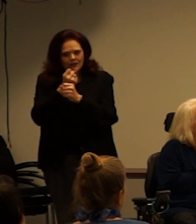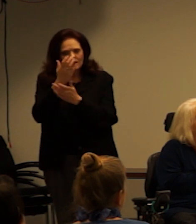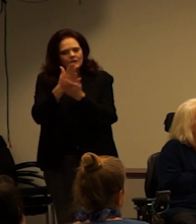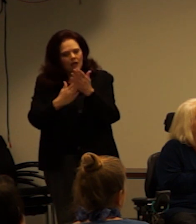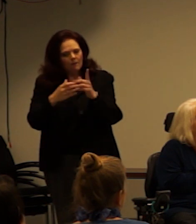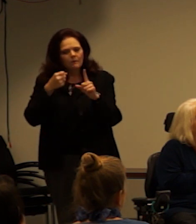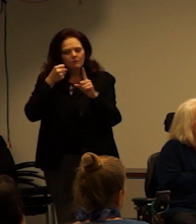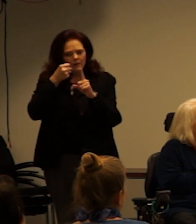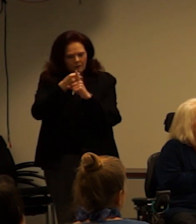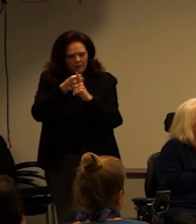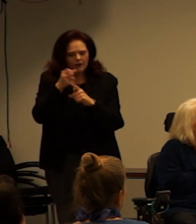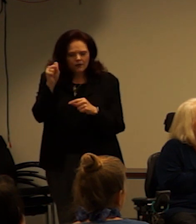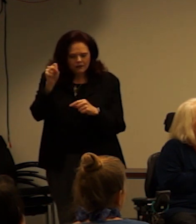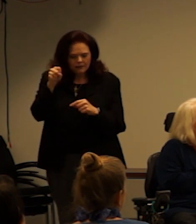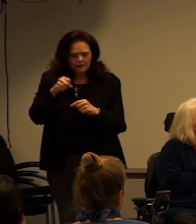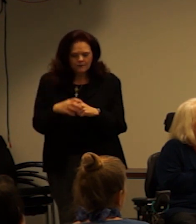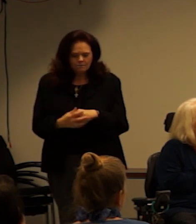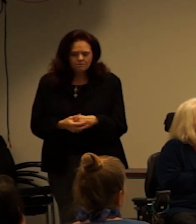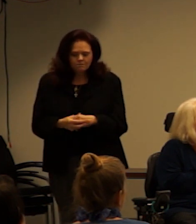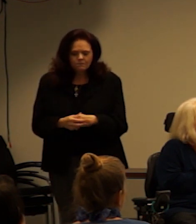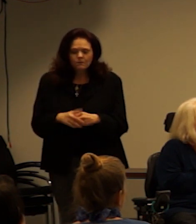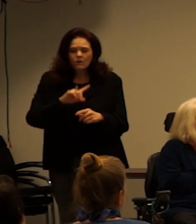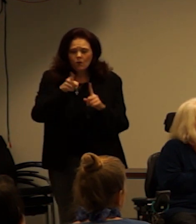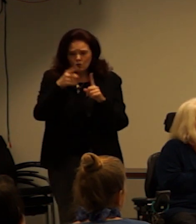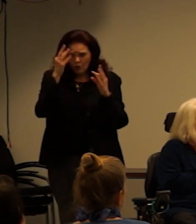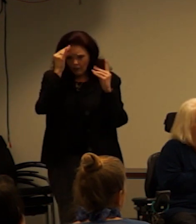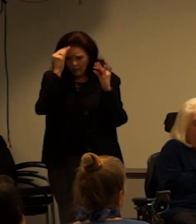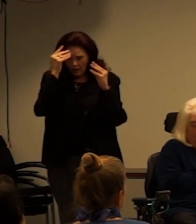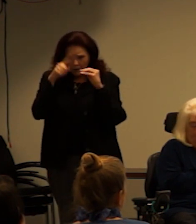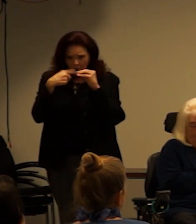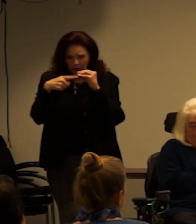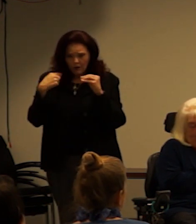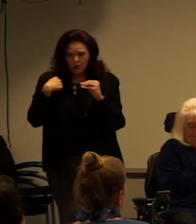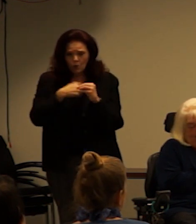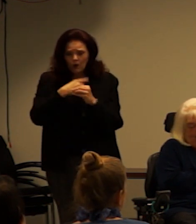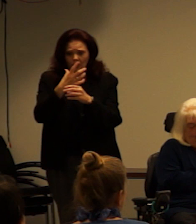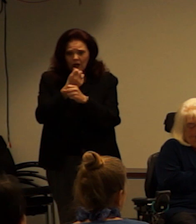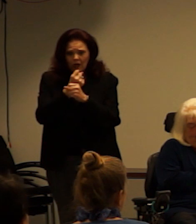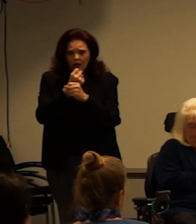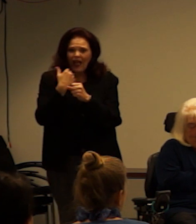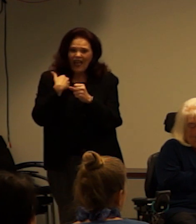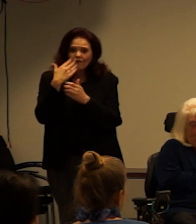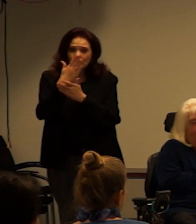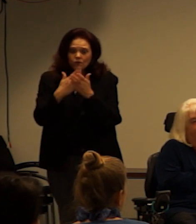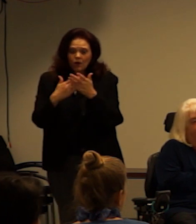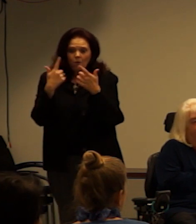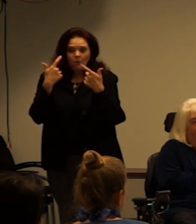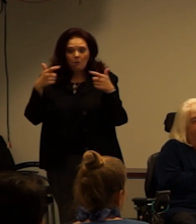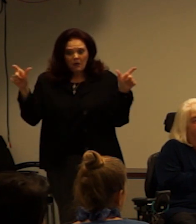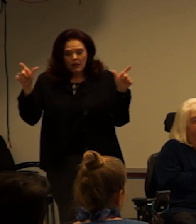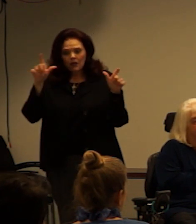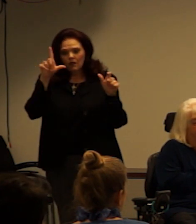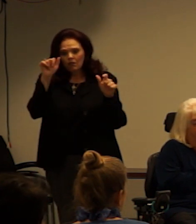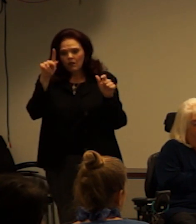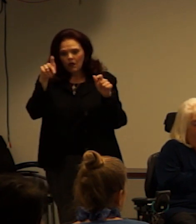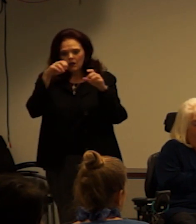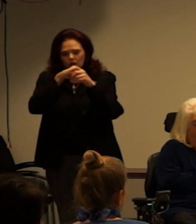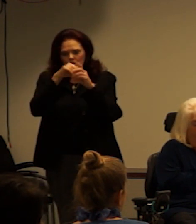impacted a lot. And when you think about it, we've got some large lakes in the state, Sardis Lake, I think, and